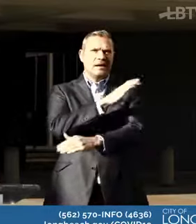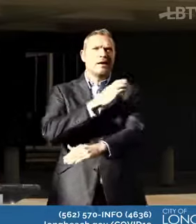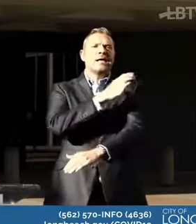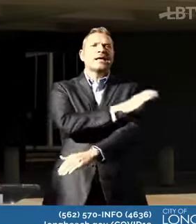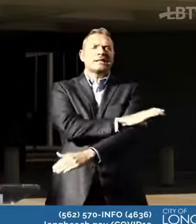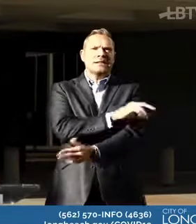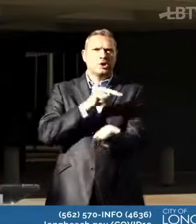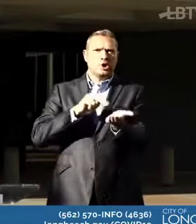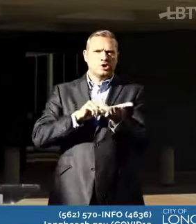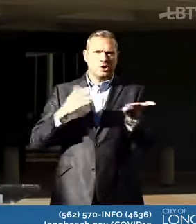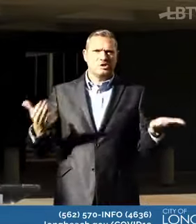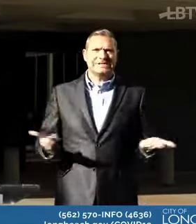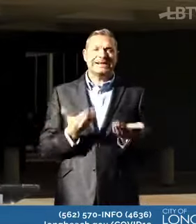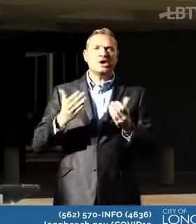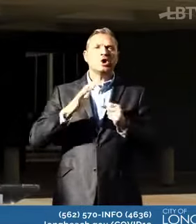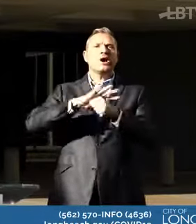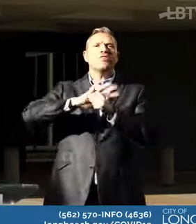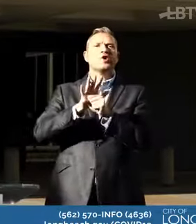actually a unit